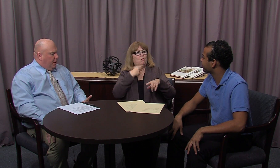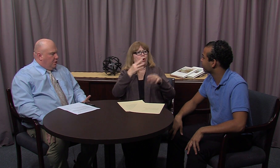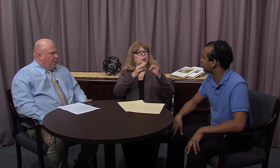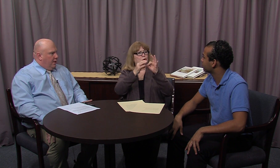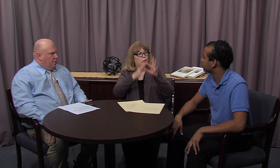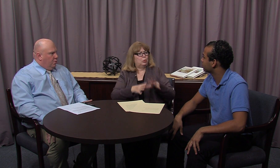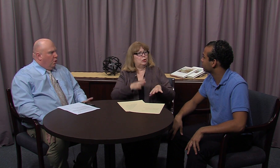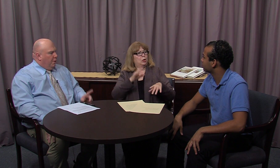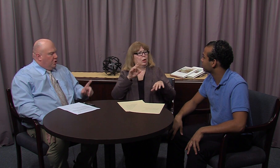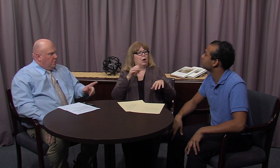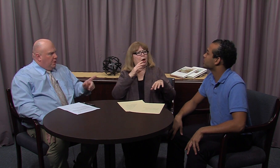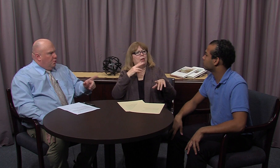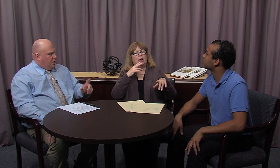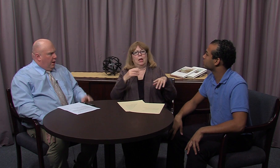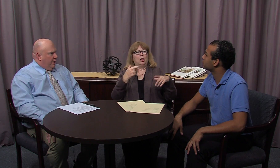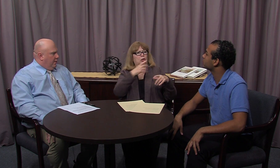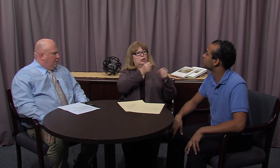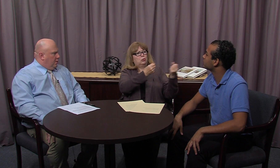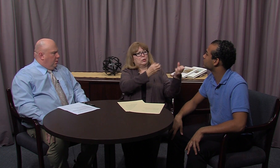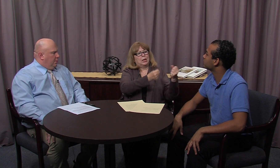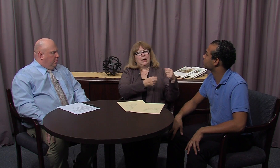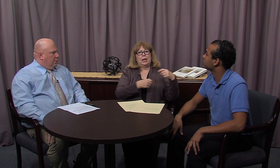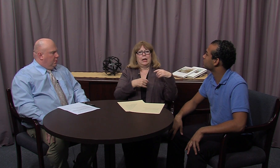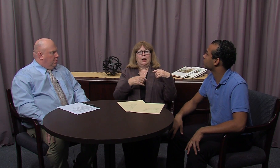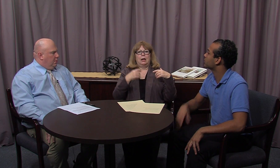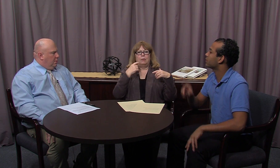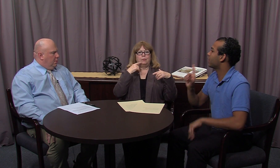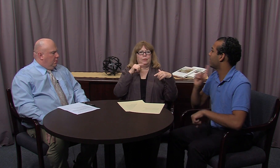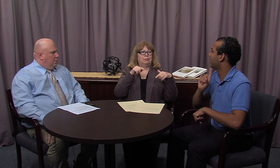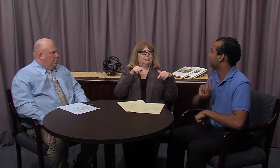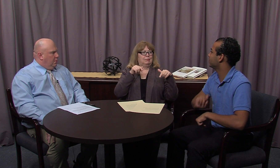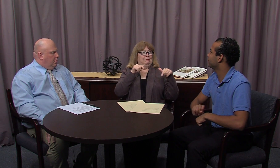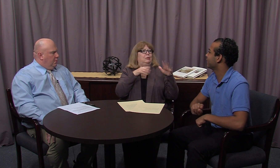of that too, or would it just be you signing? Go ahead.